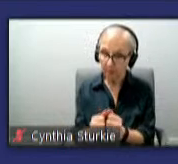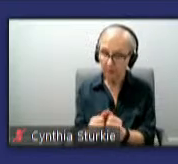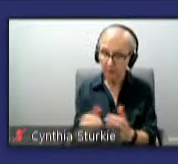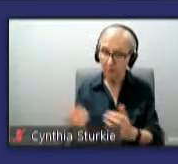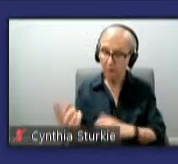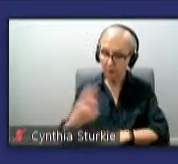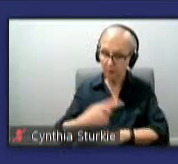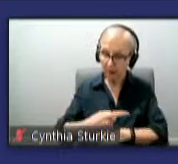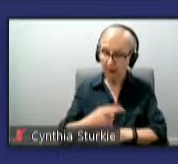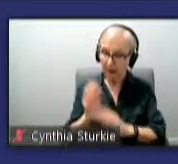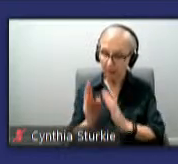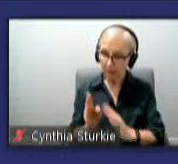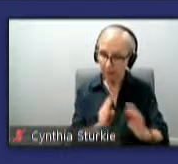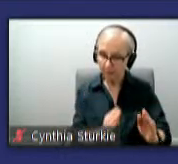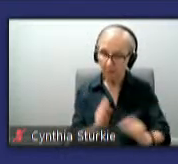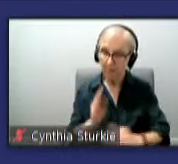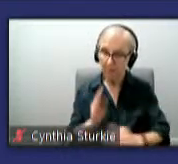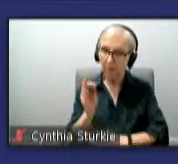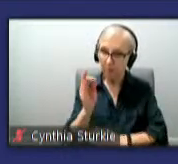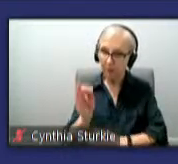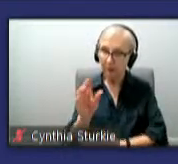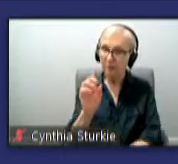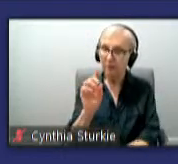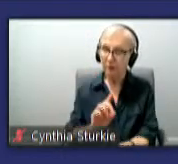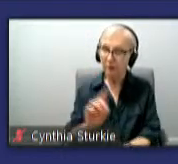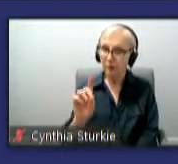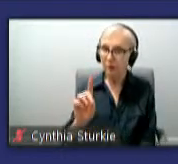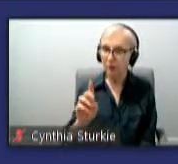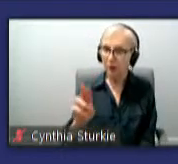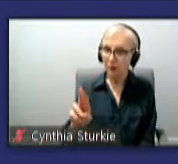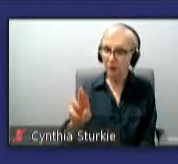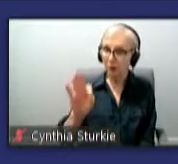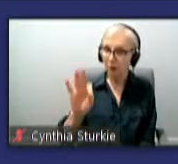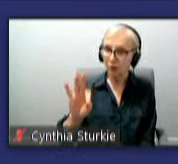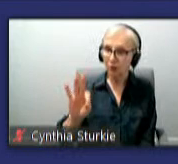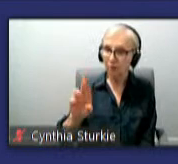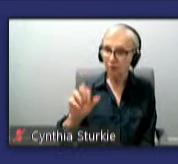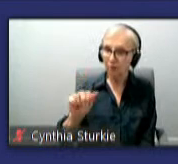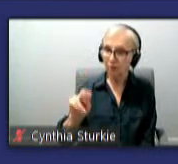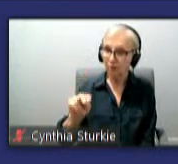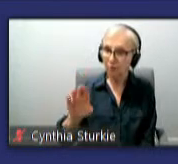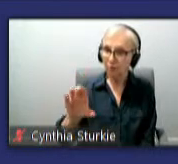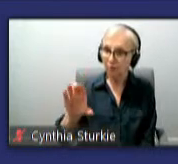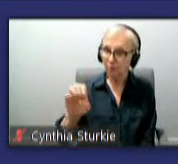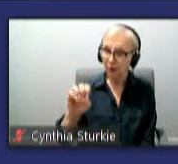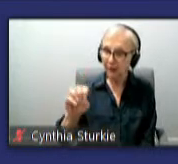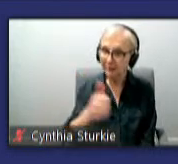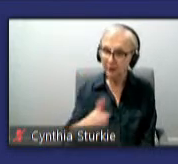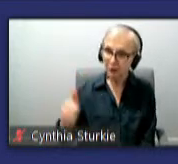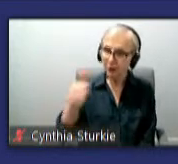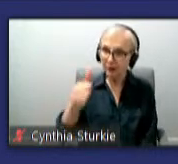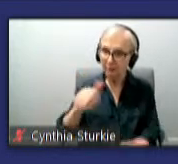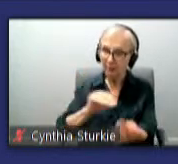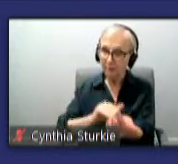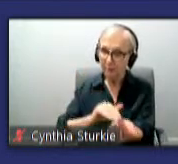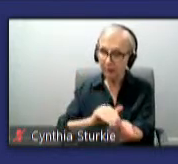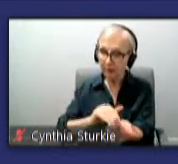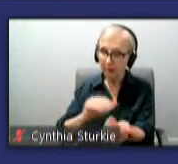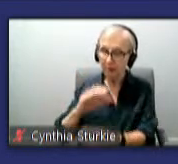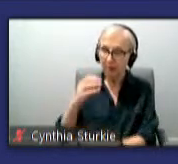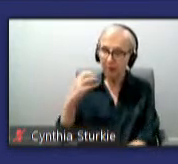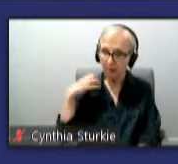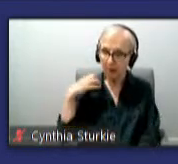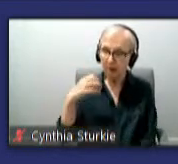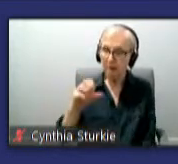our future. We have Dr. Eric France, who's our Chief Medical Officer at the Department of Public Health and Environment, Scott